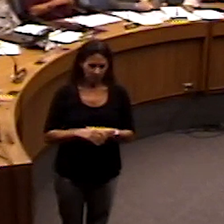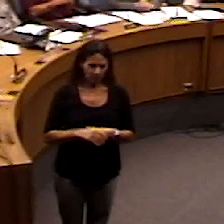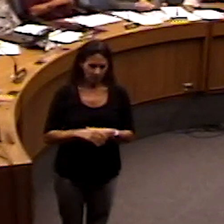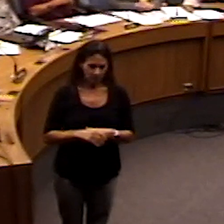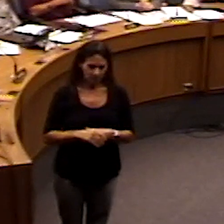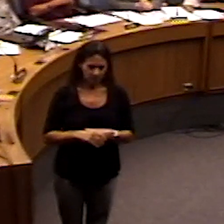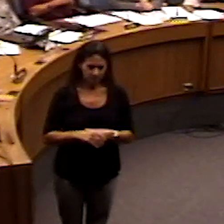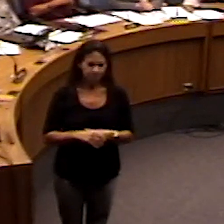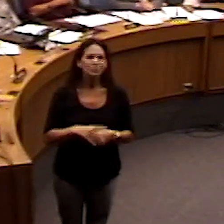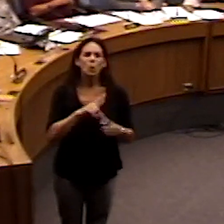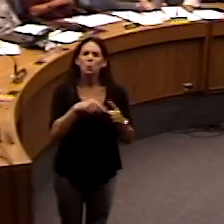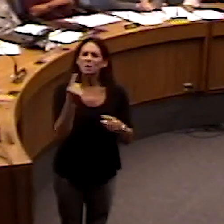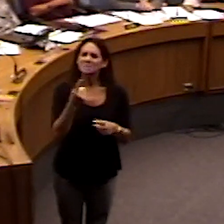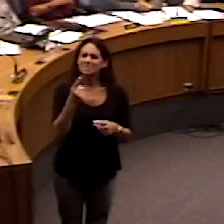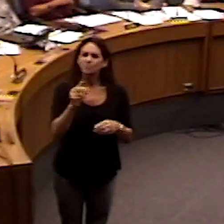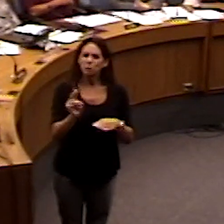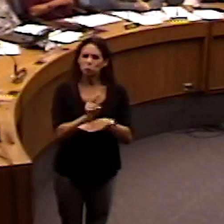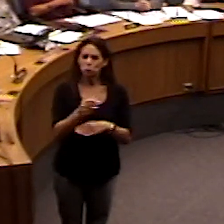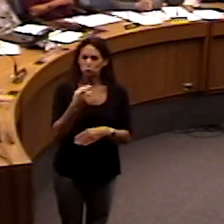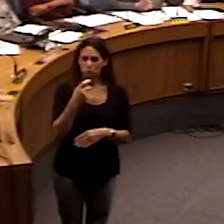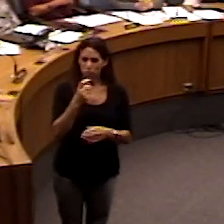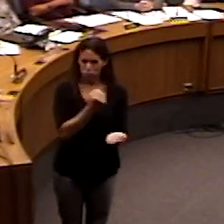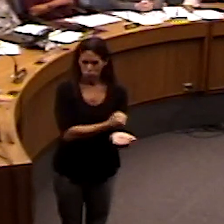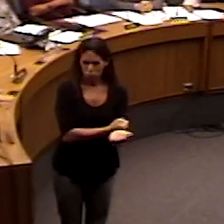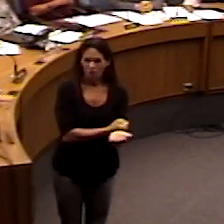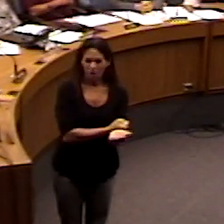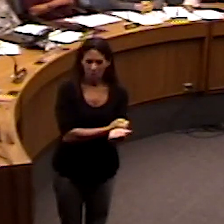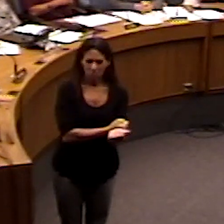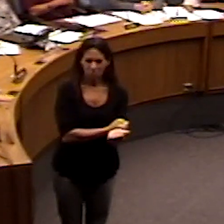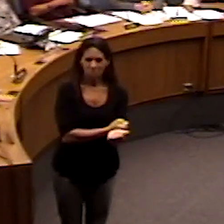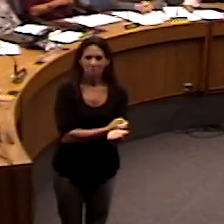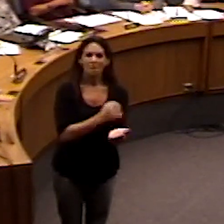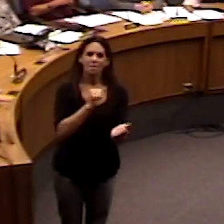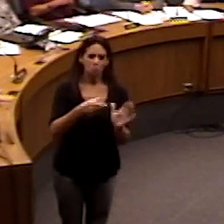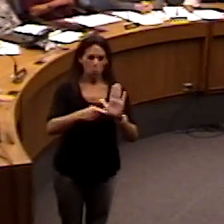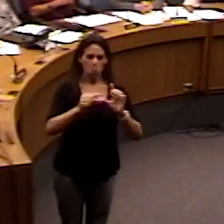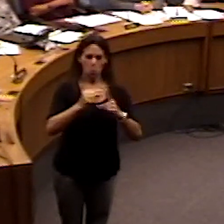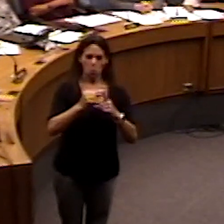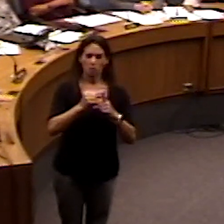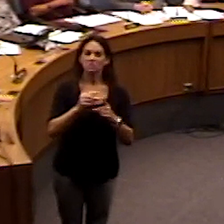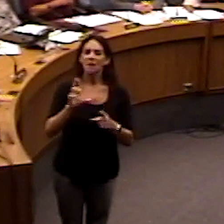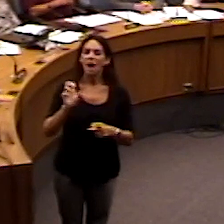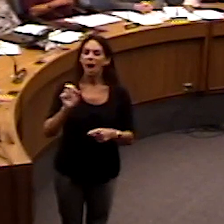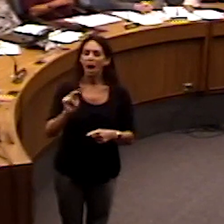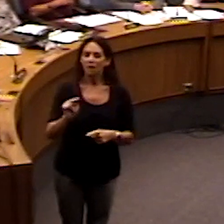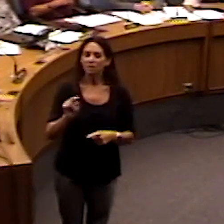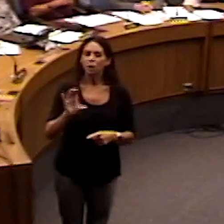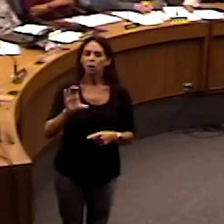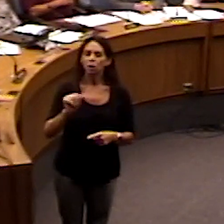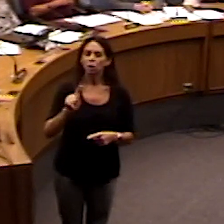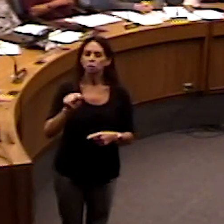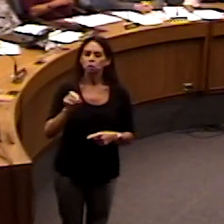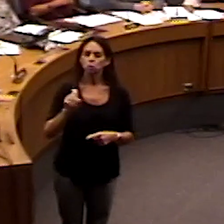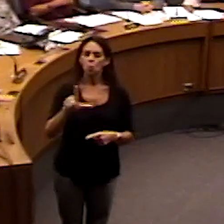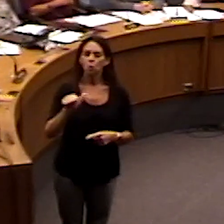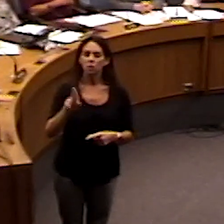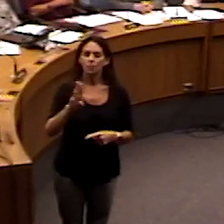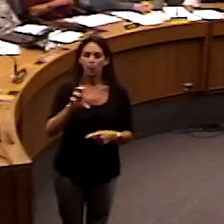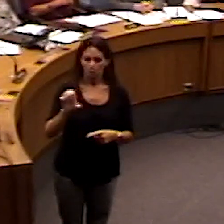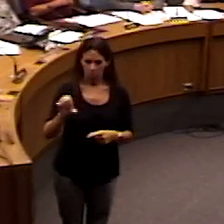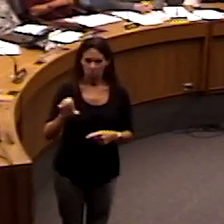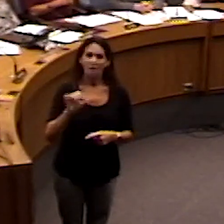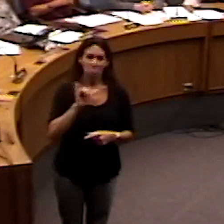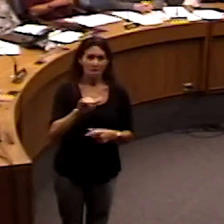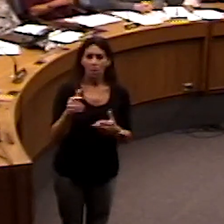when somebody is on drugs and uncontrollable, and that's exactly what occurred while her partner was in the